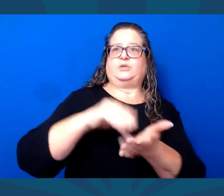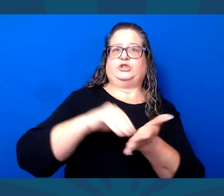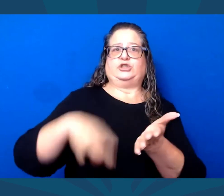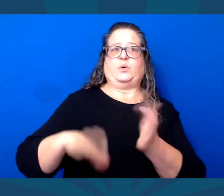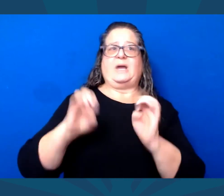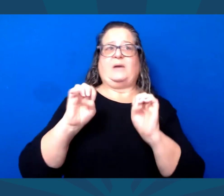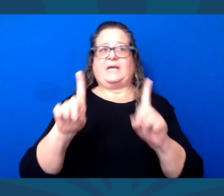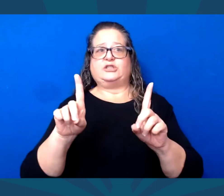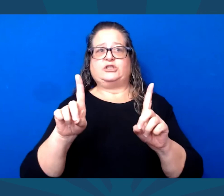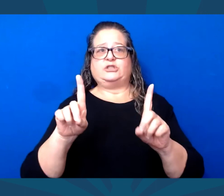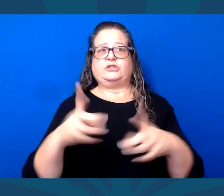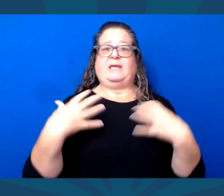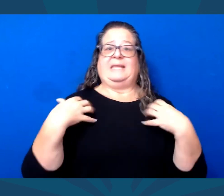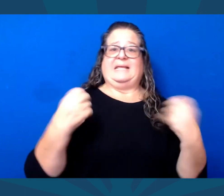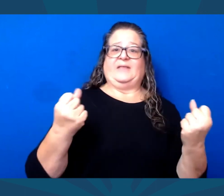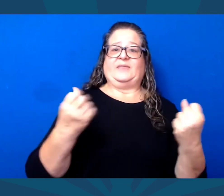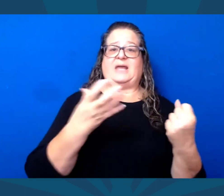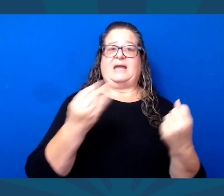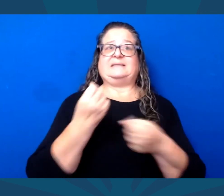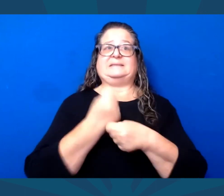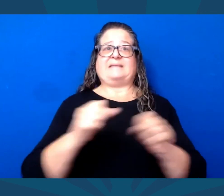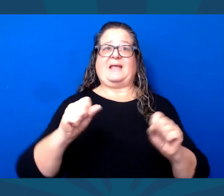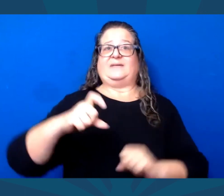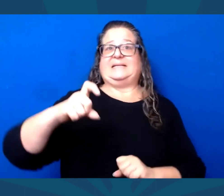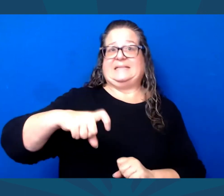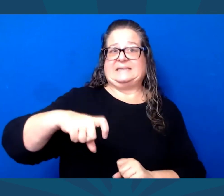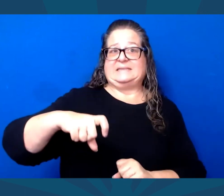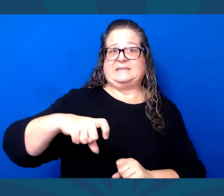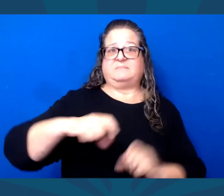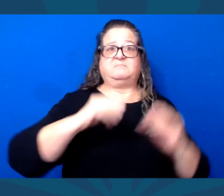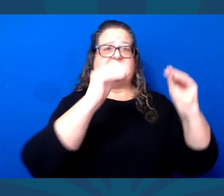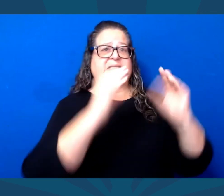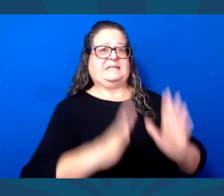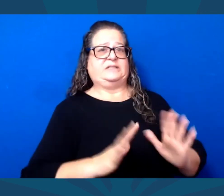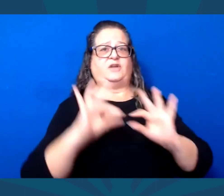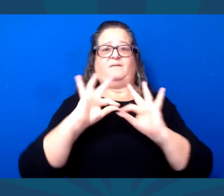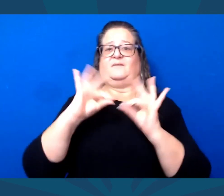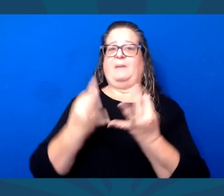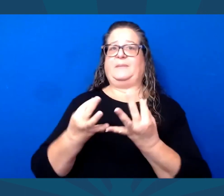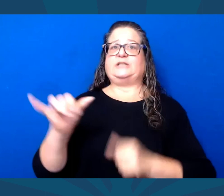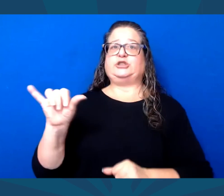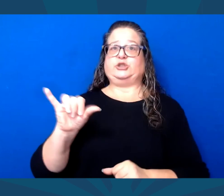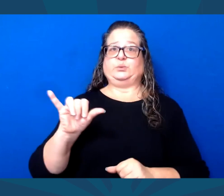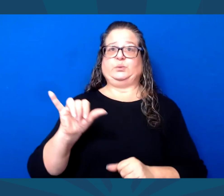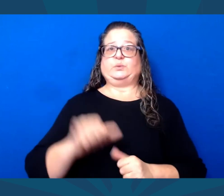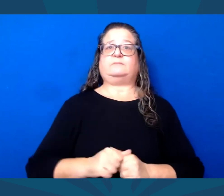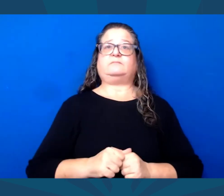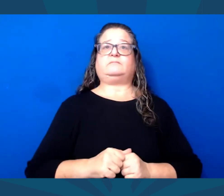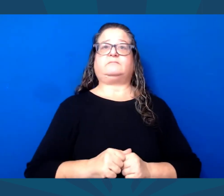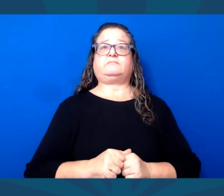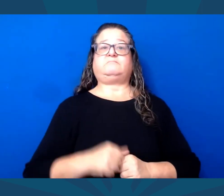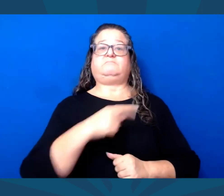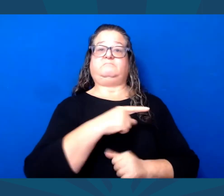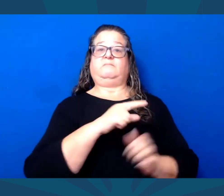has consistently prioritized our students' educational, health, and safety needs, and teachers